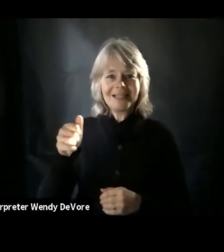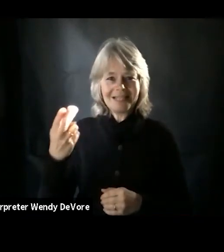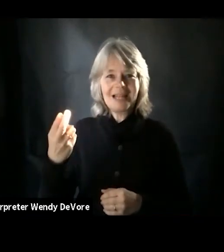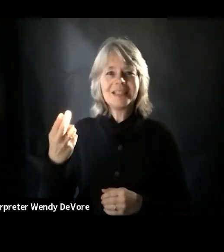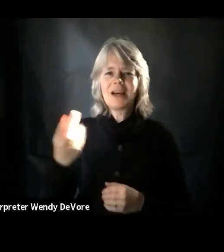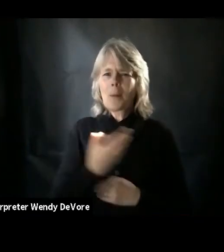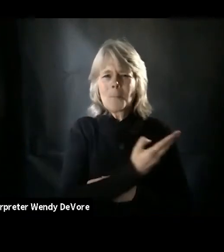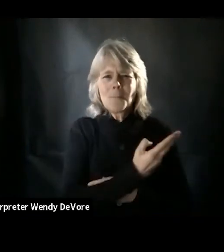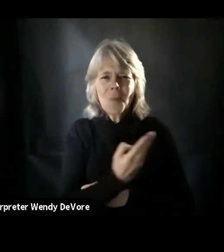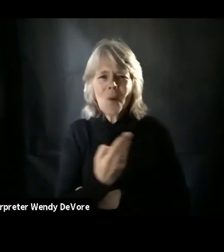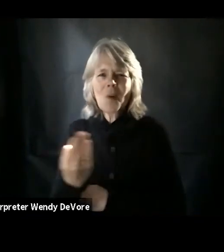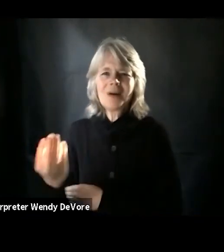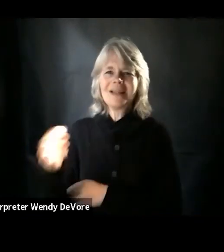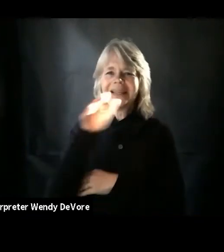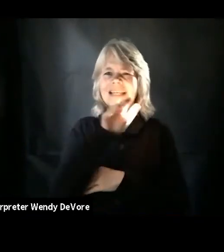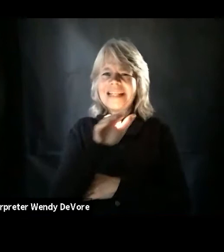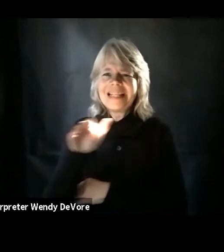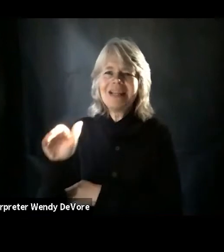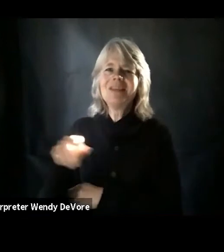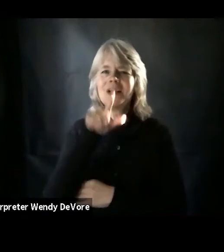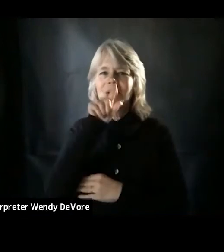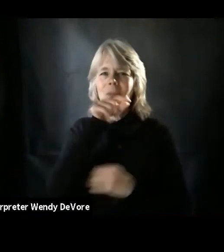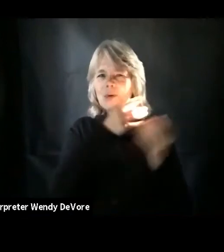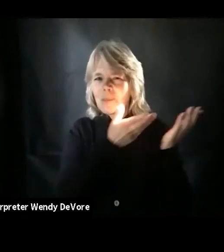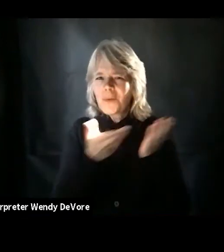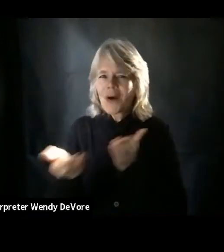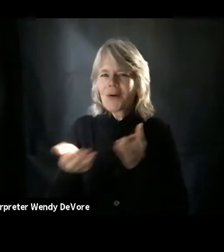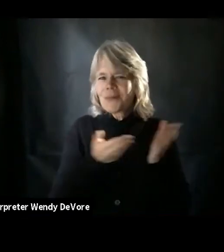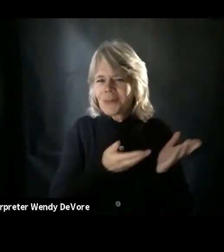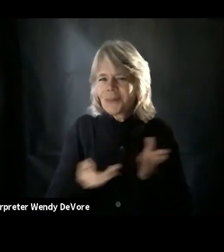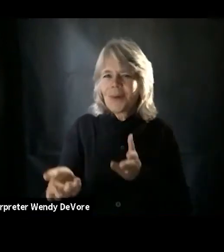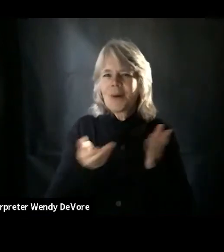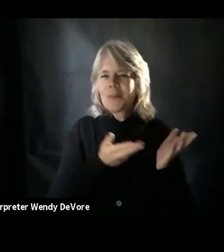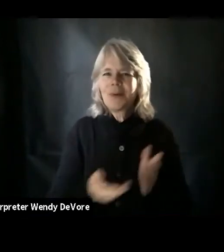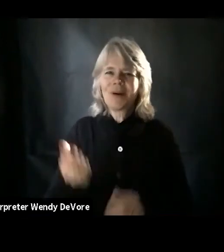morning and evening, every day.